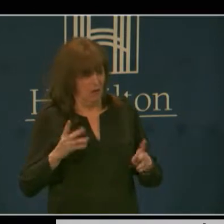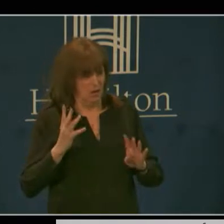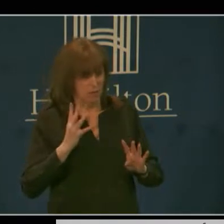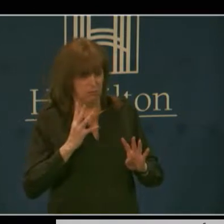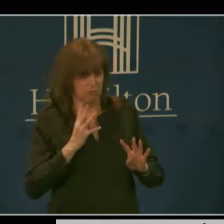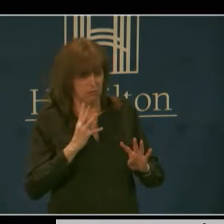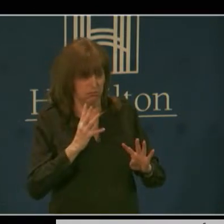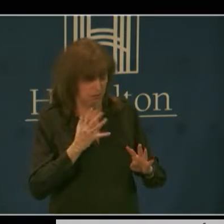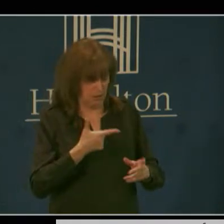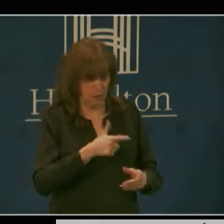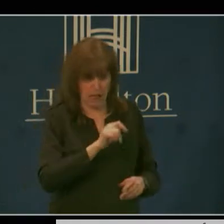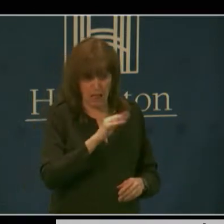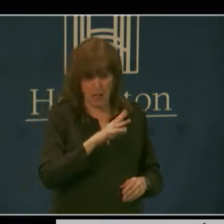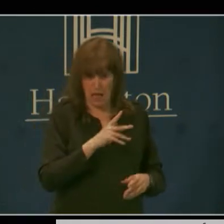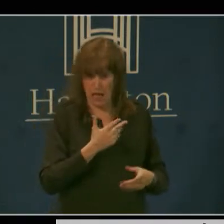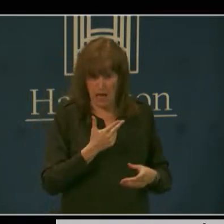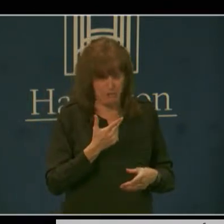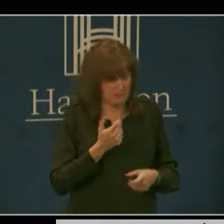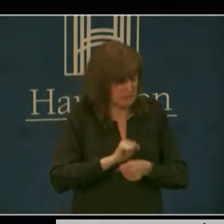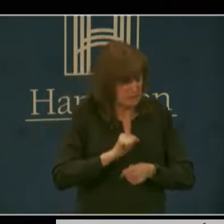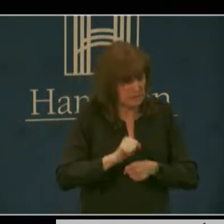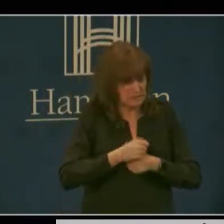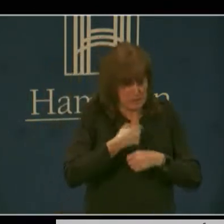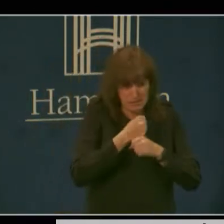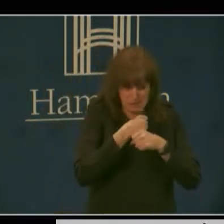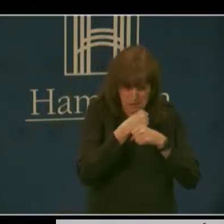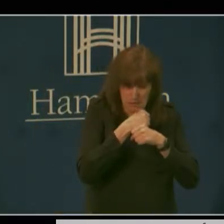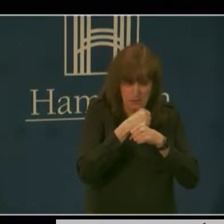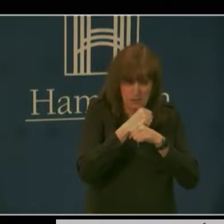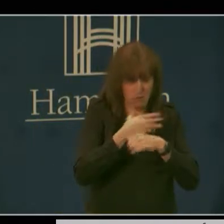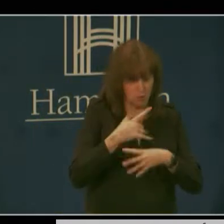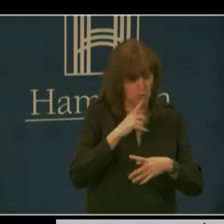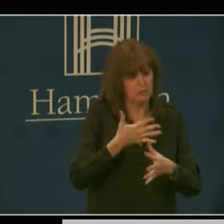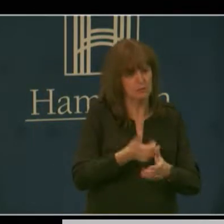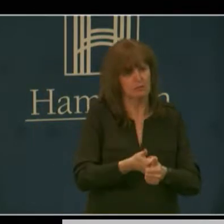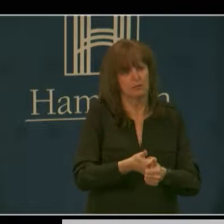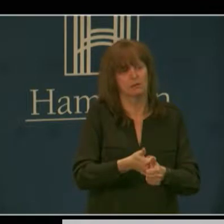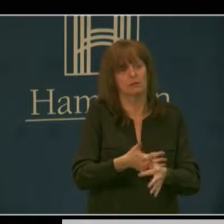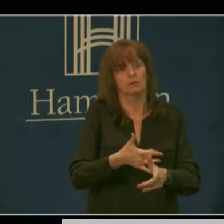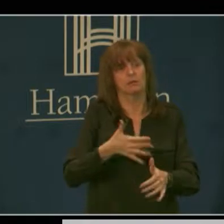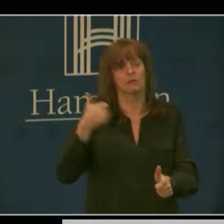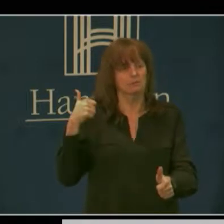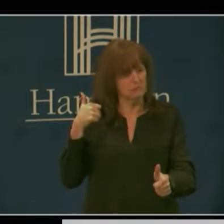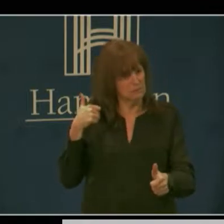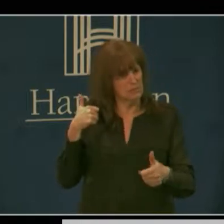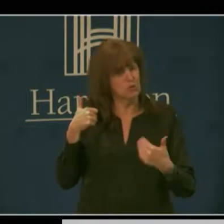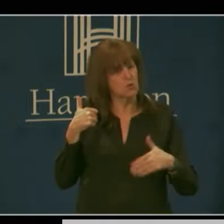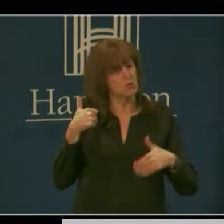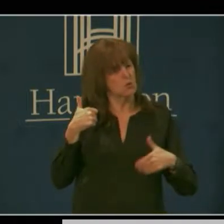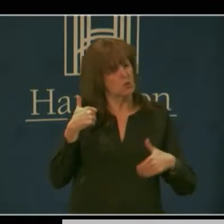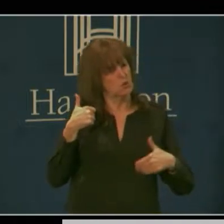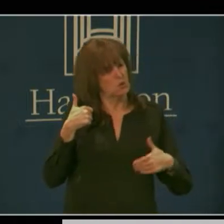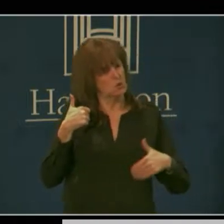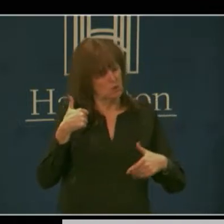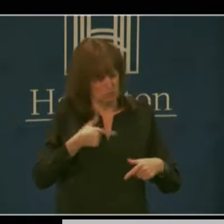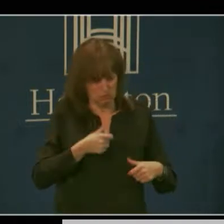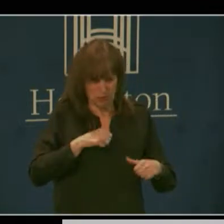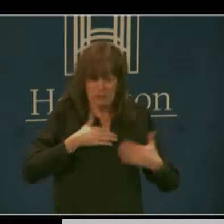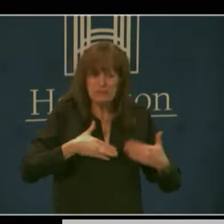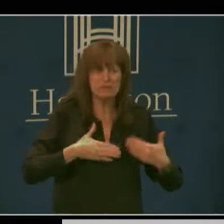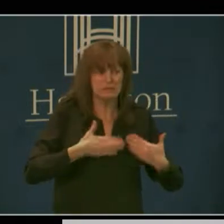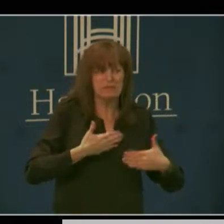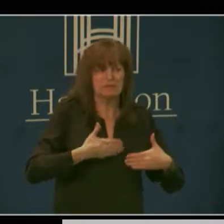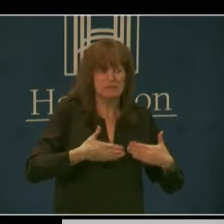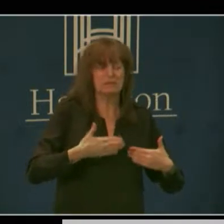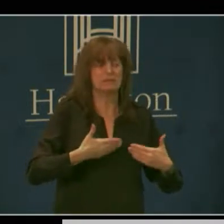capability. They are trying to gear up more to be able to get through that backlog. Dr. Shmia's